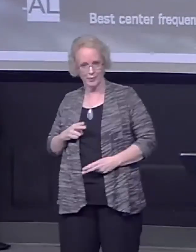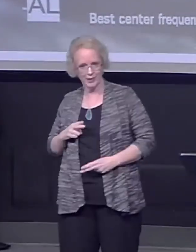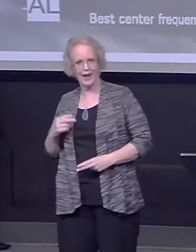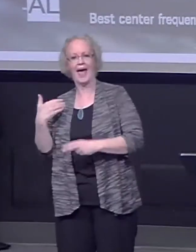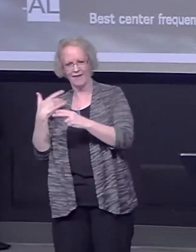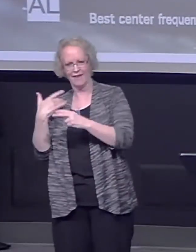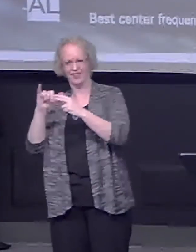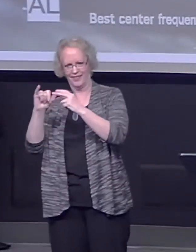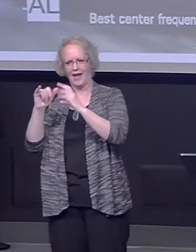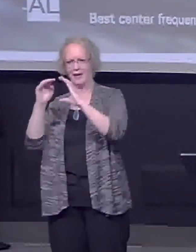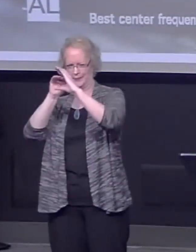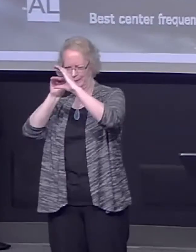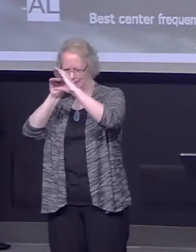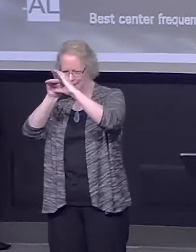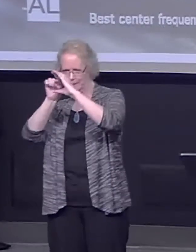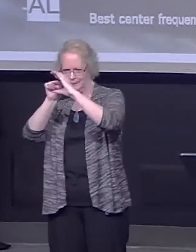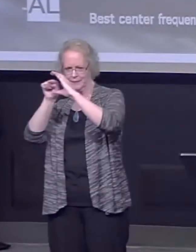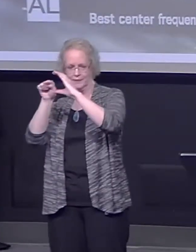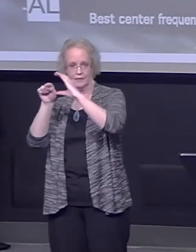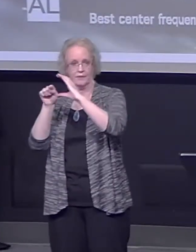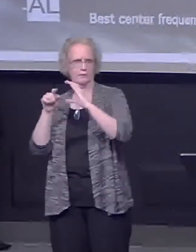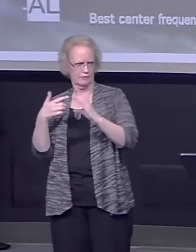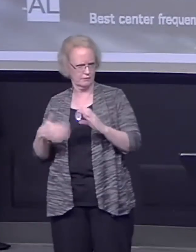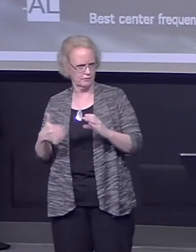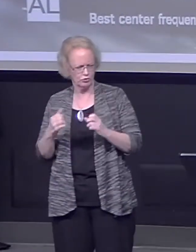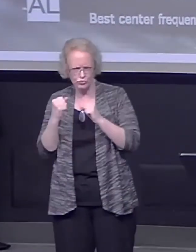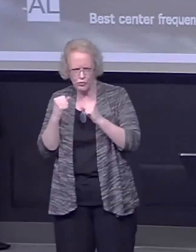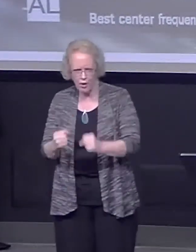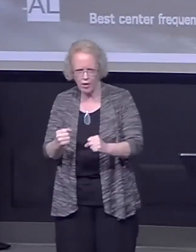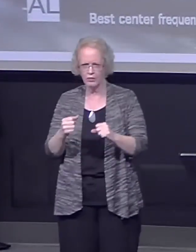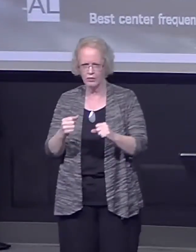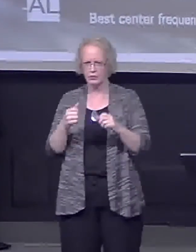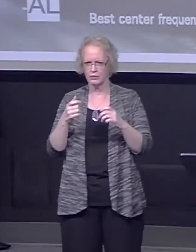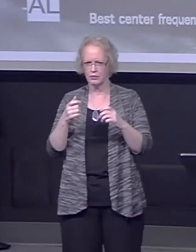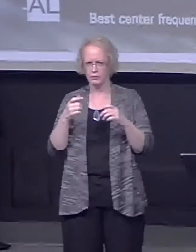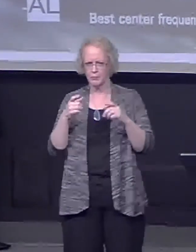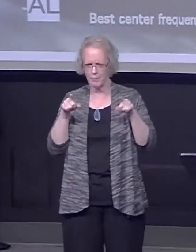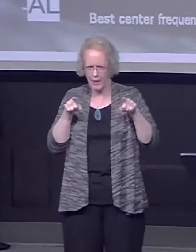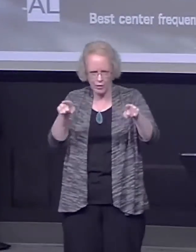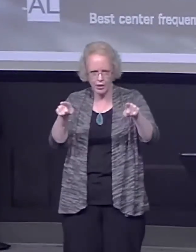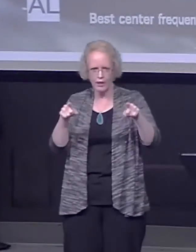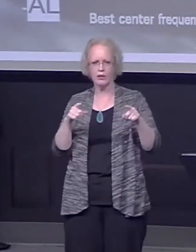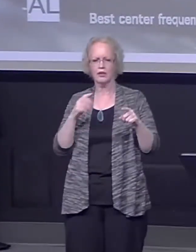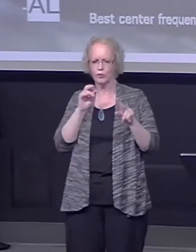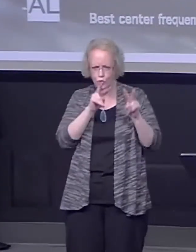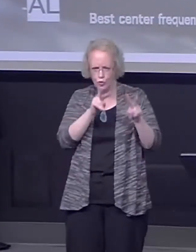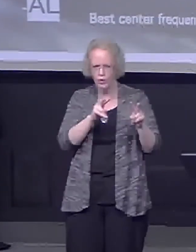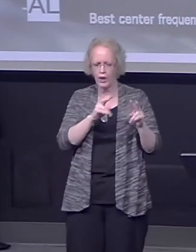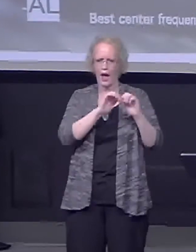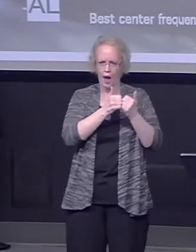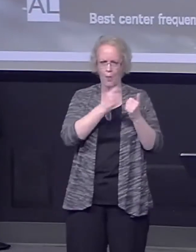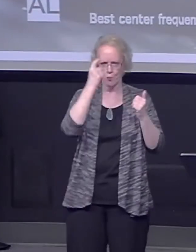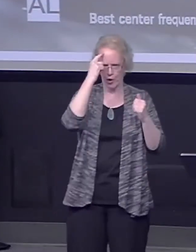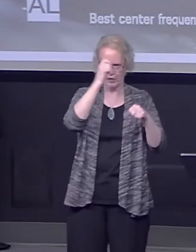really spectacular parallels in terms of how the brain is organized in the temporal lobe,